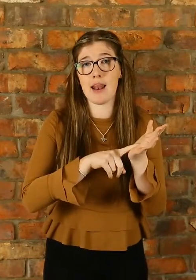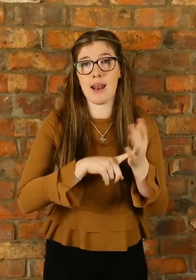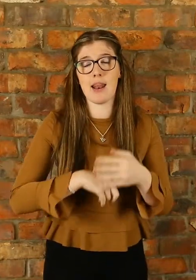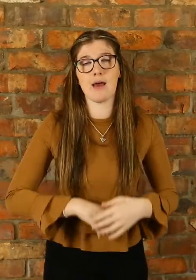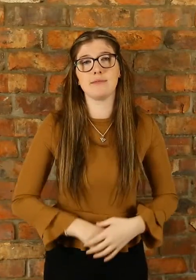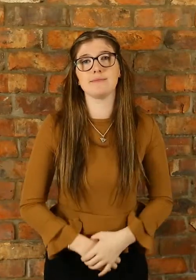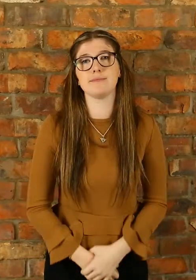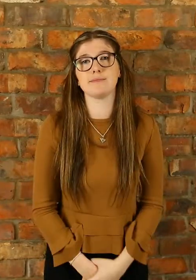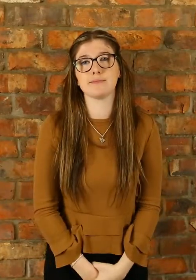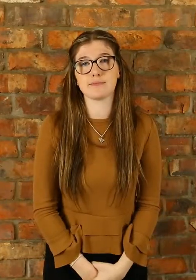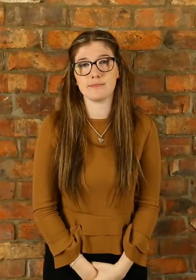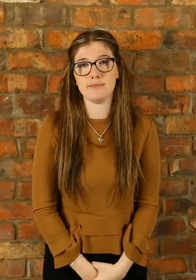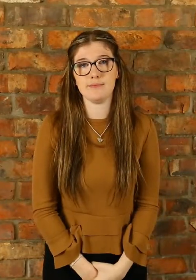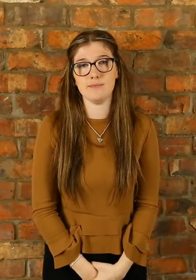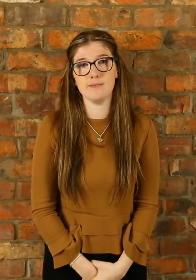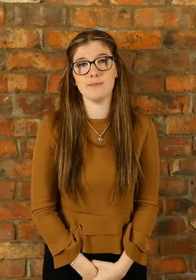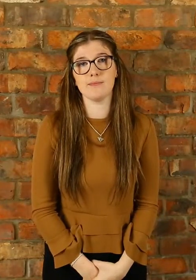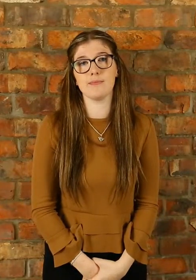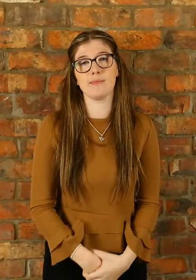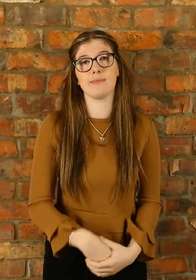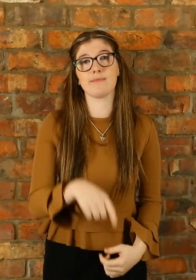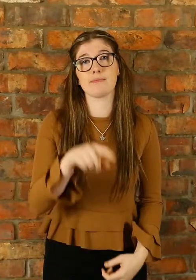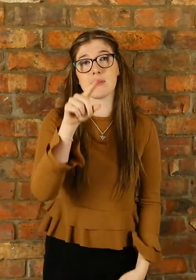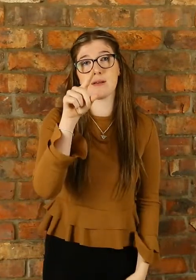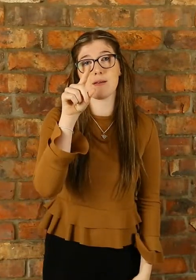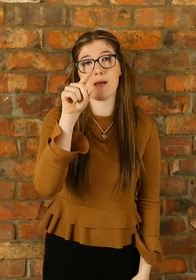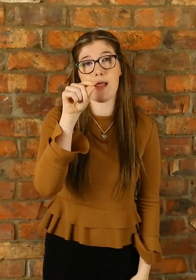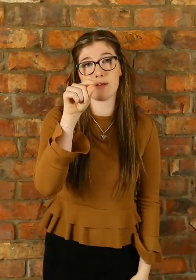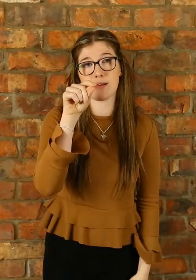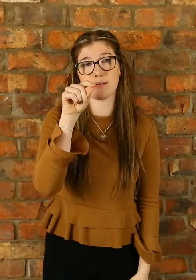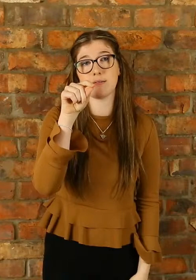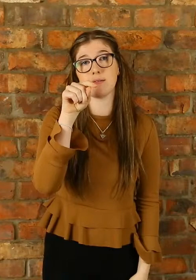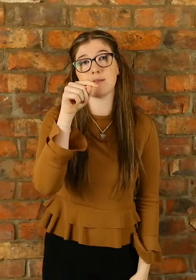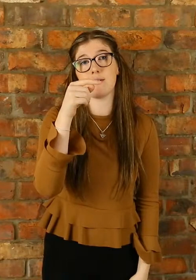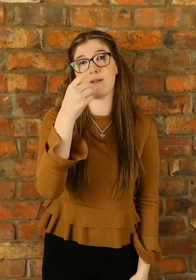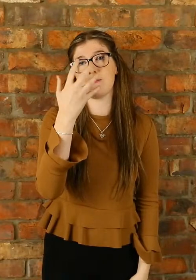How many deaf people in the UK use BSL?